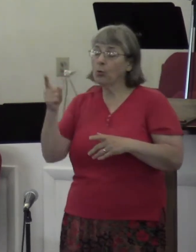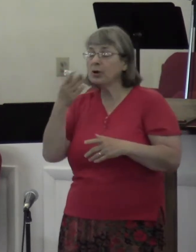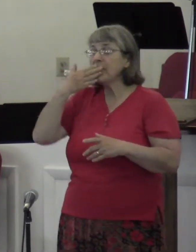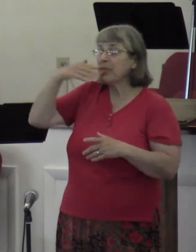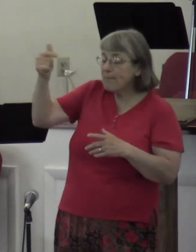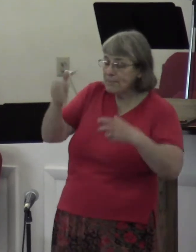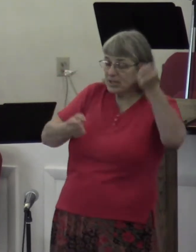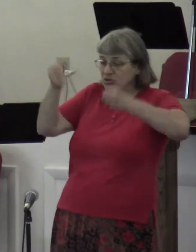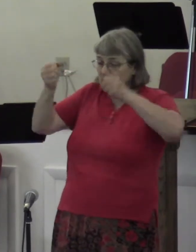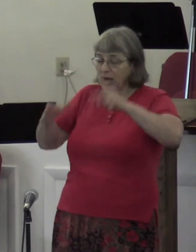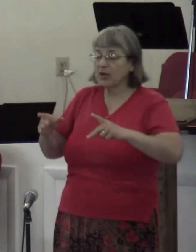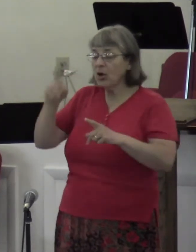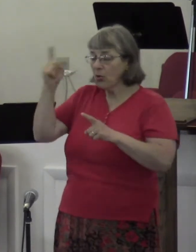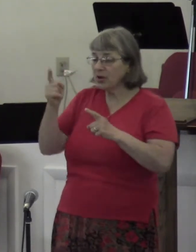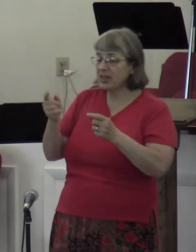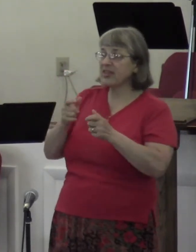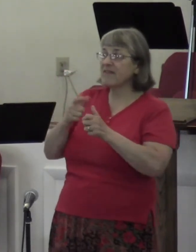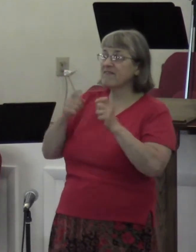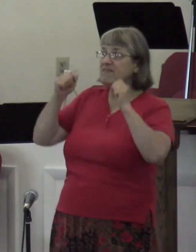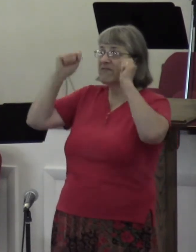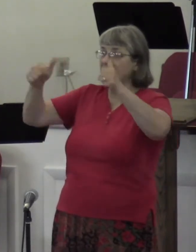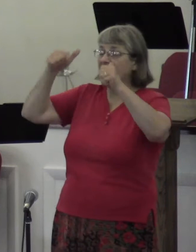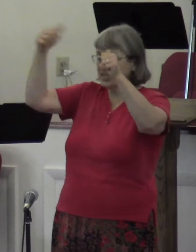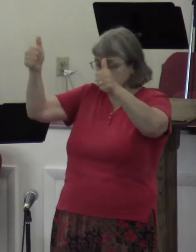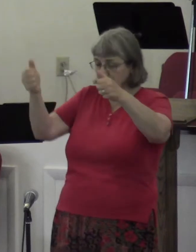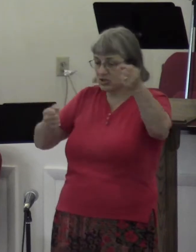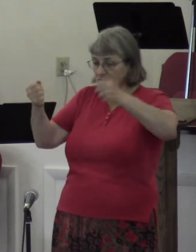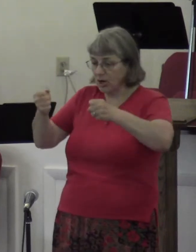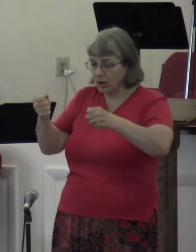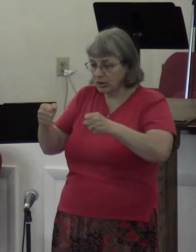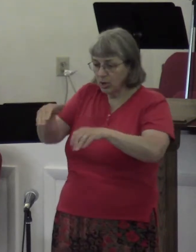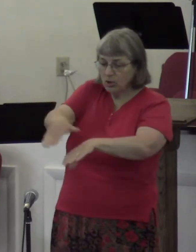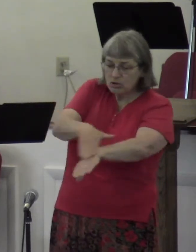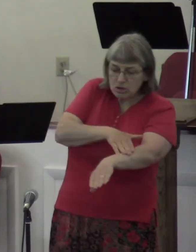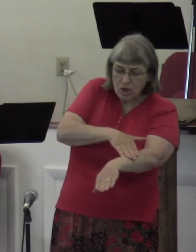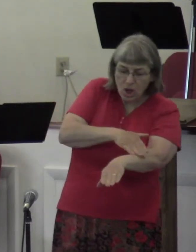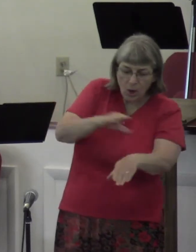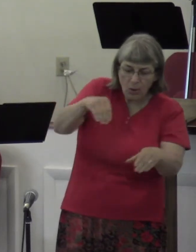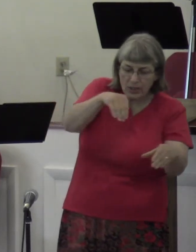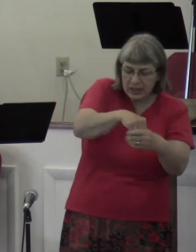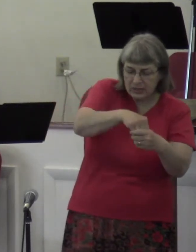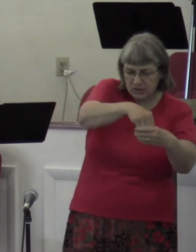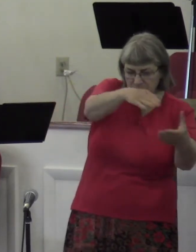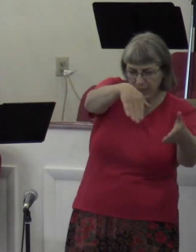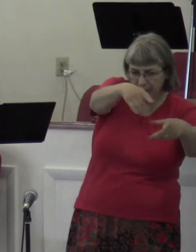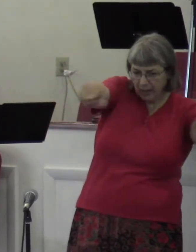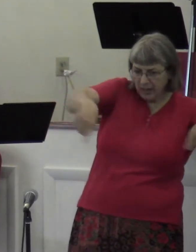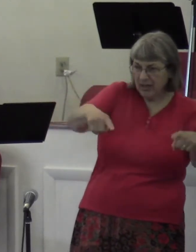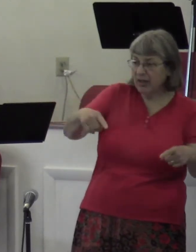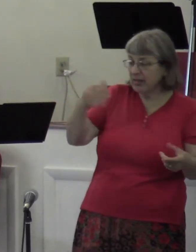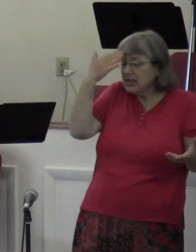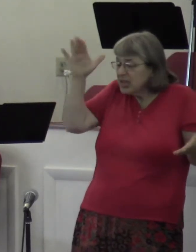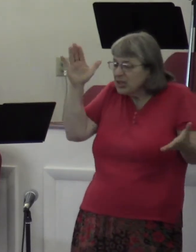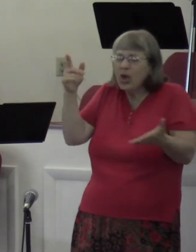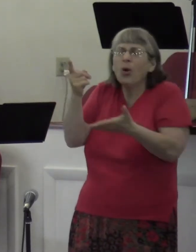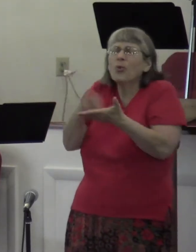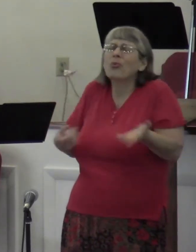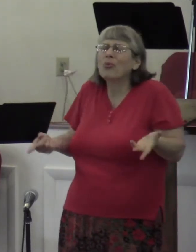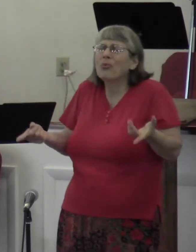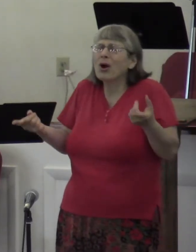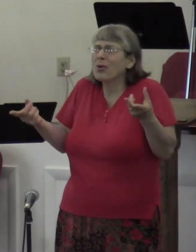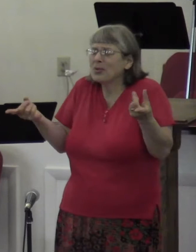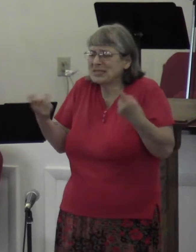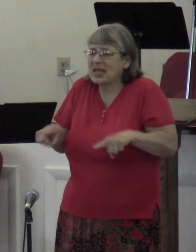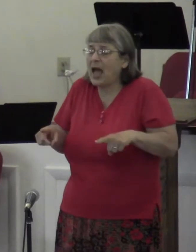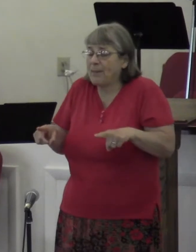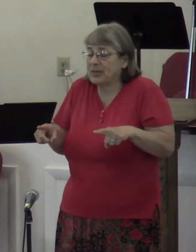drivers and one of the fastest cars slowed and went into the infield. And they couldn't figure out what in the world was